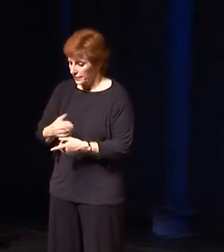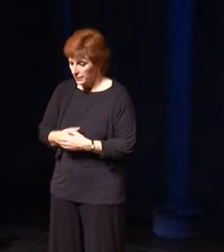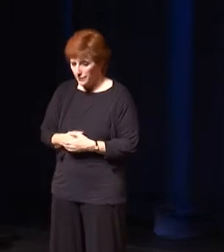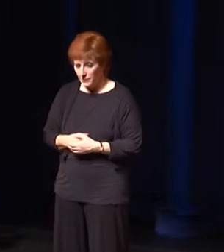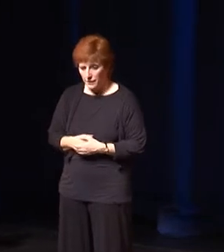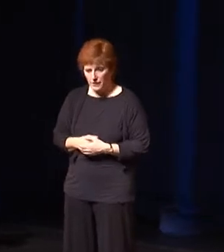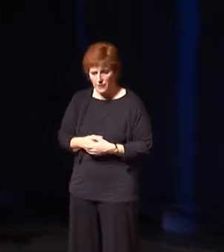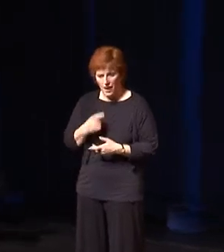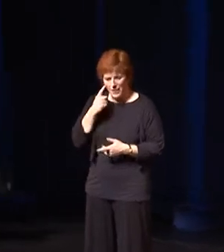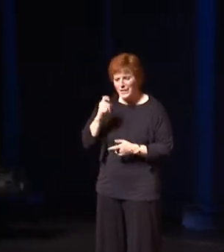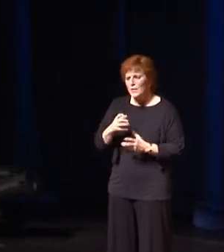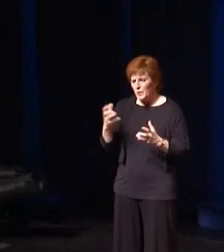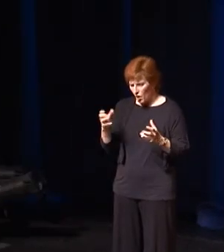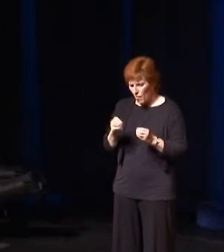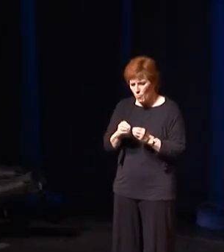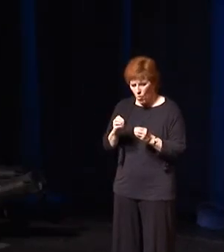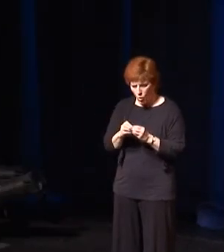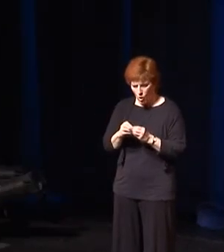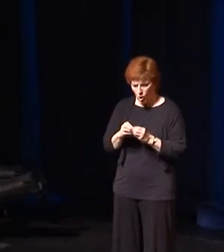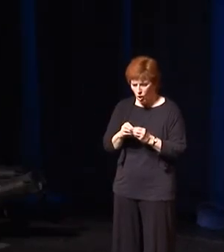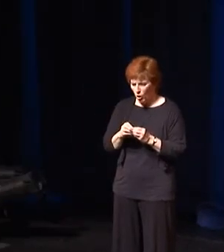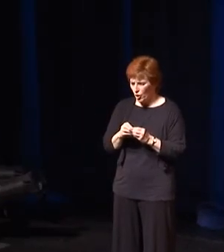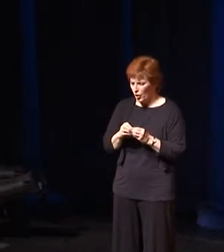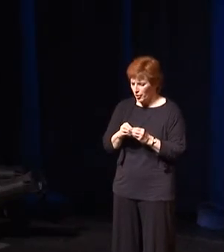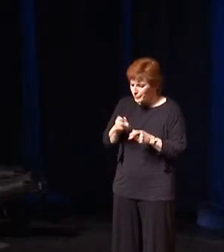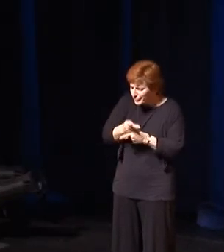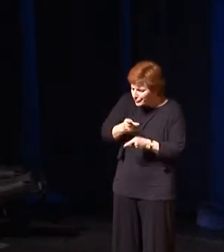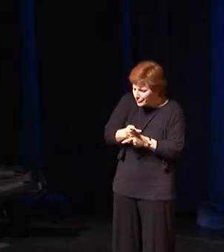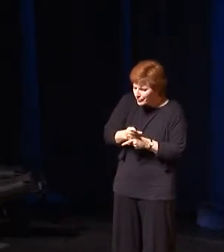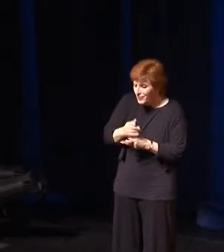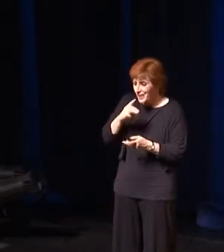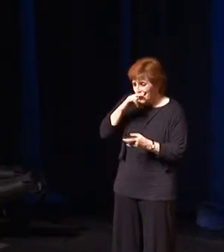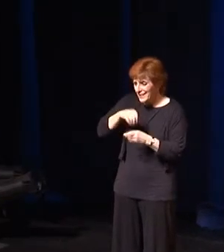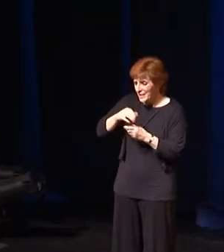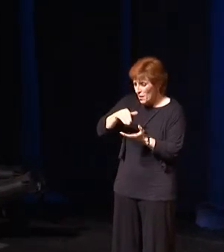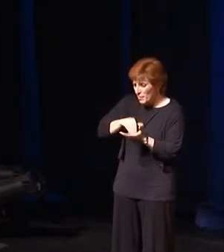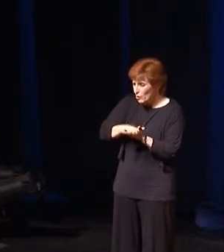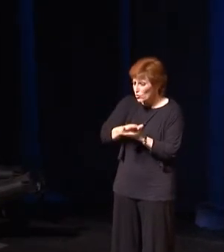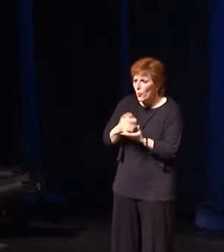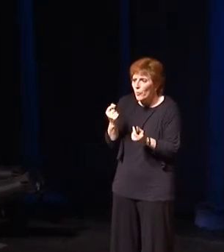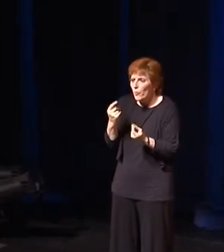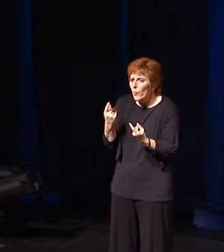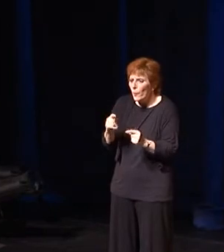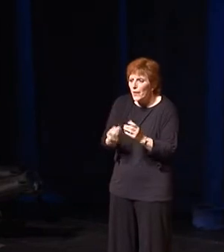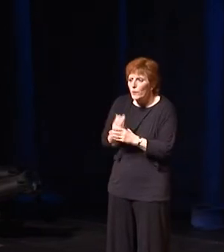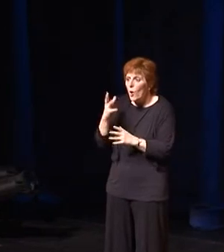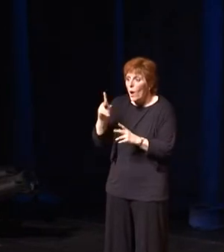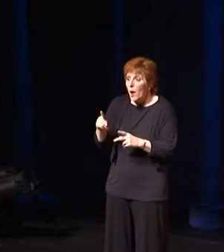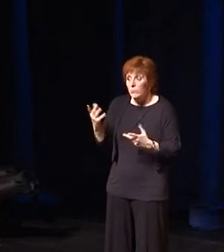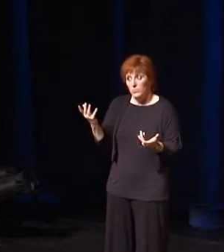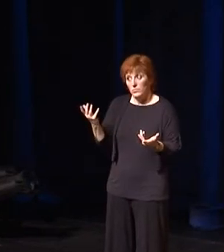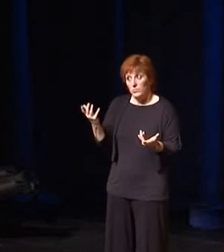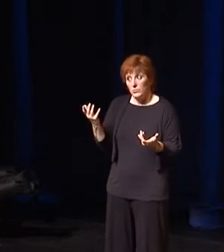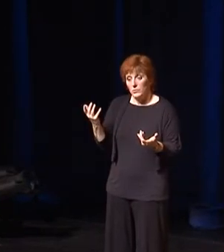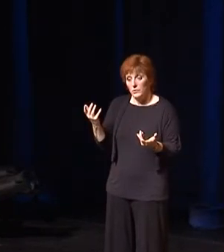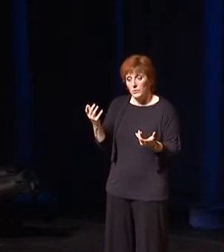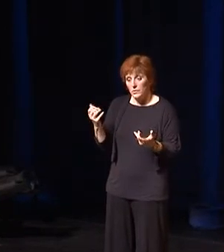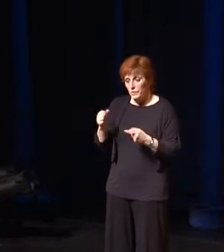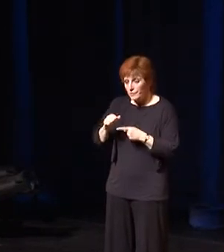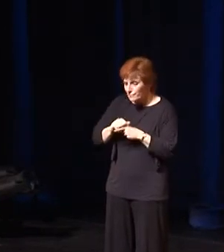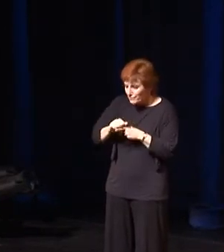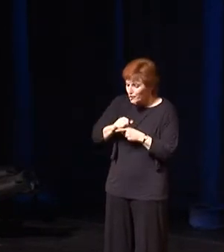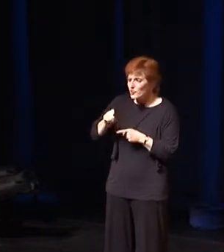I think there needs to be a lot more in looking at when kids get to middle school, what are they going to do when they grow up, and training